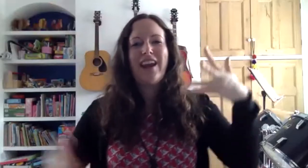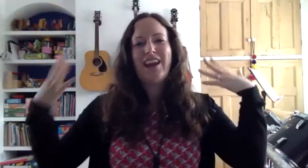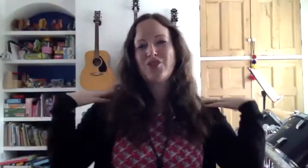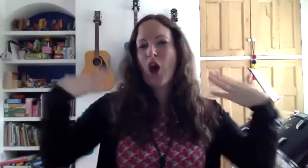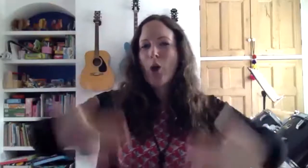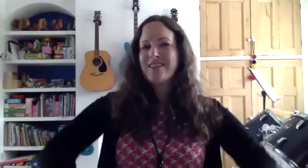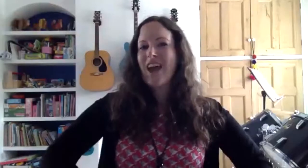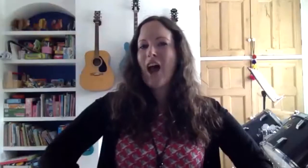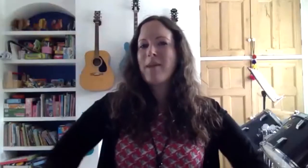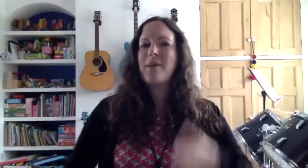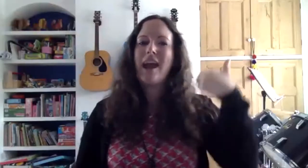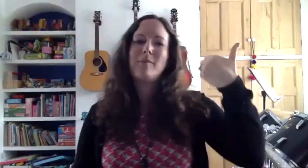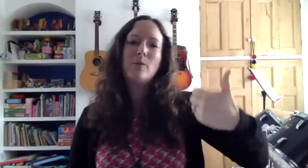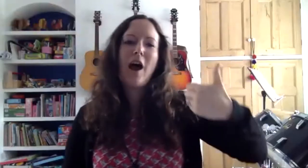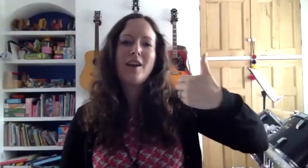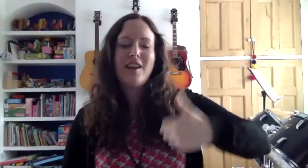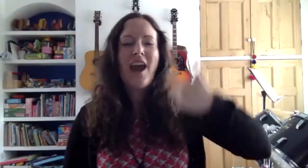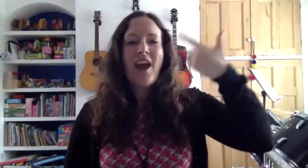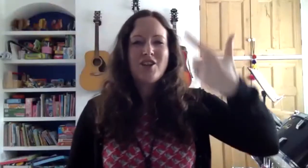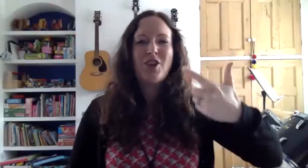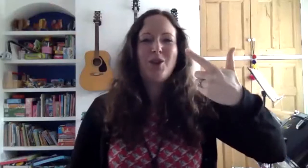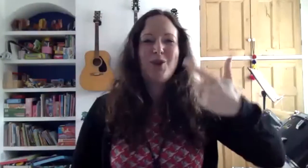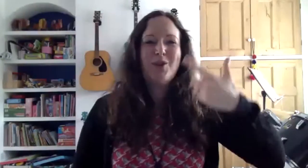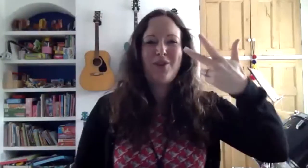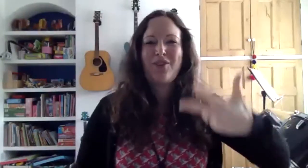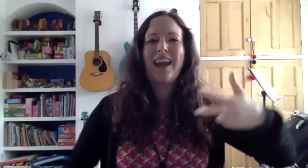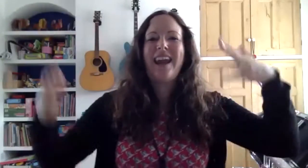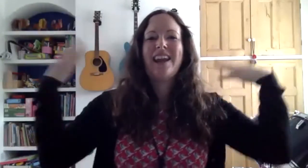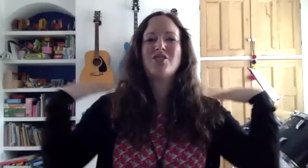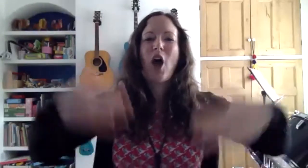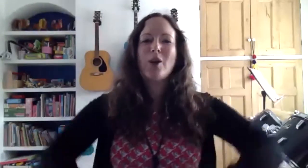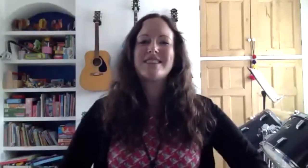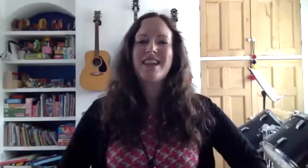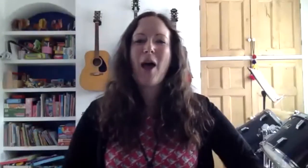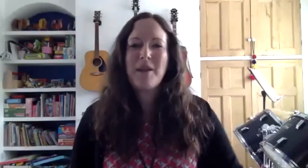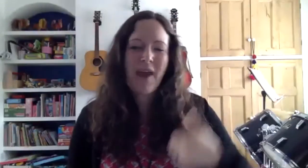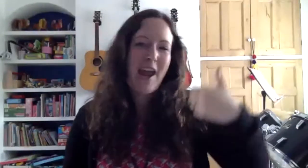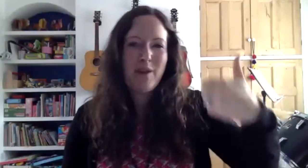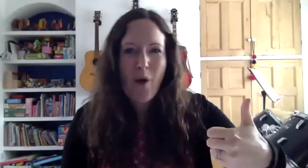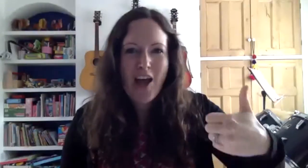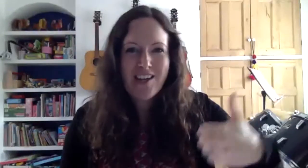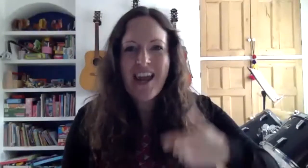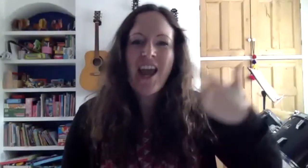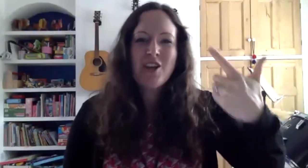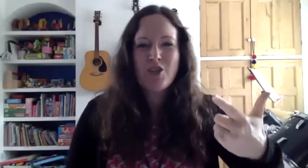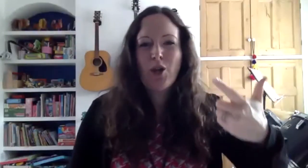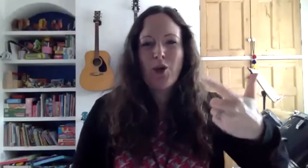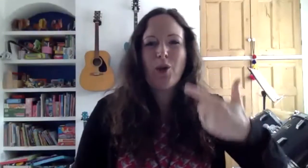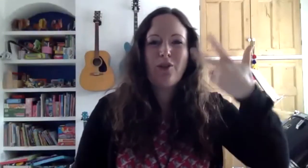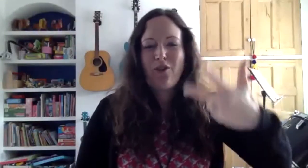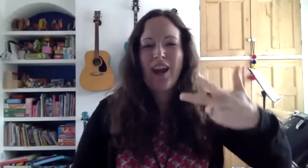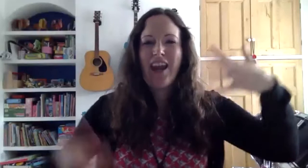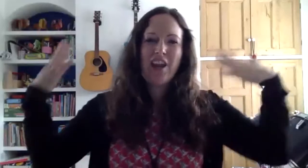1, 2, 3, shoulders, tummy, baby 1, 2, 3, shoulders, tummy, baby 1,